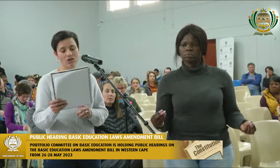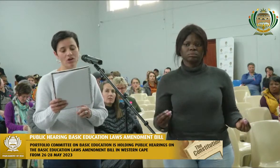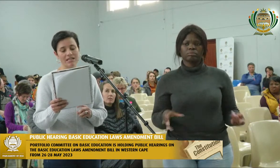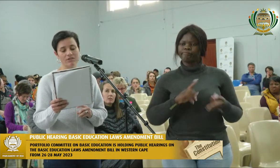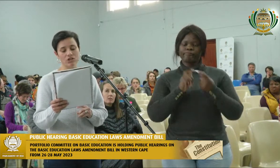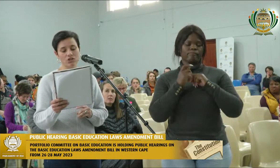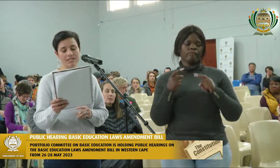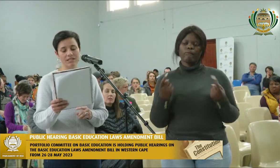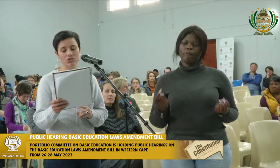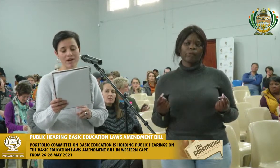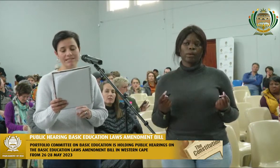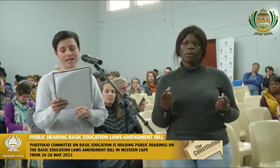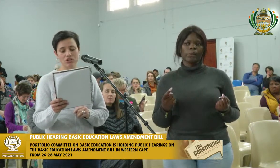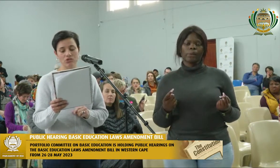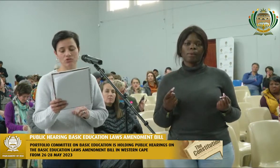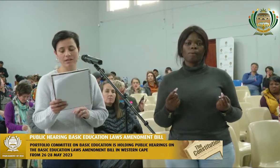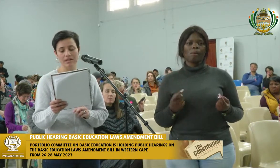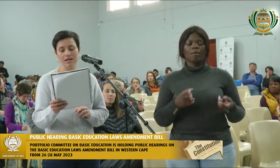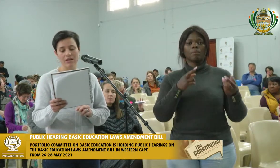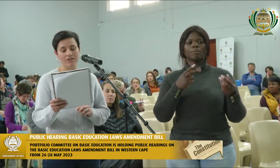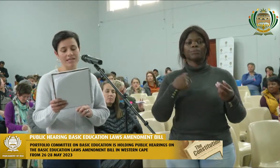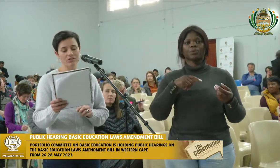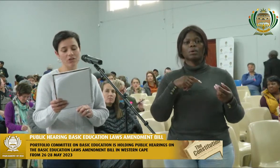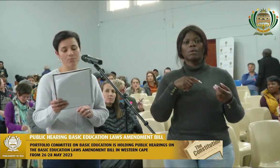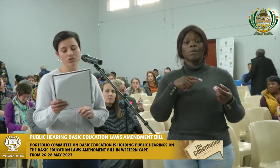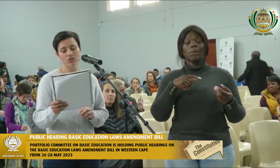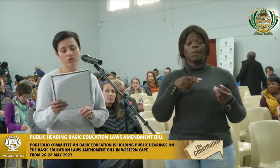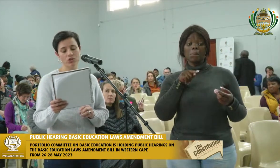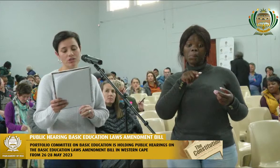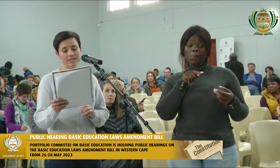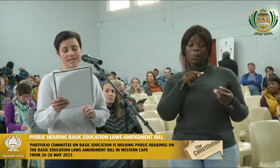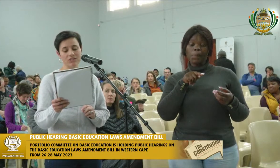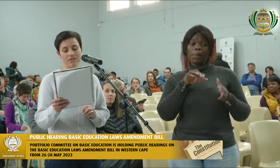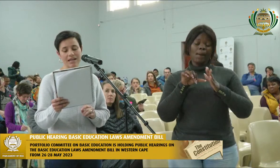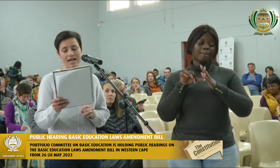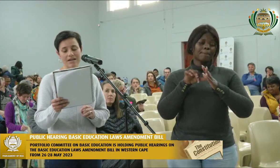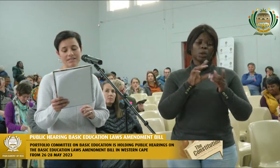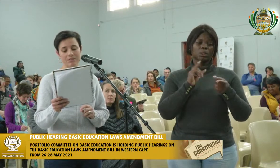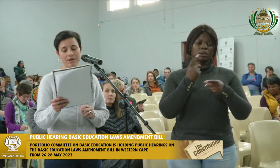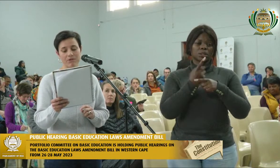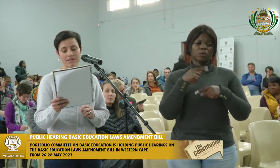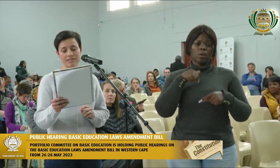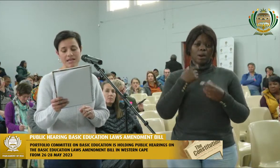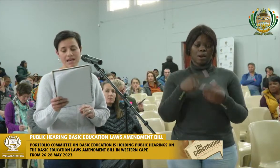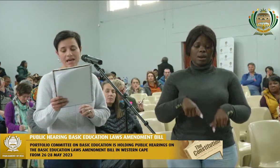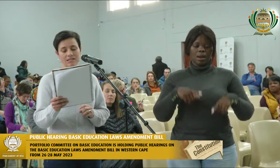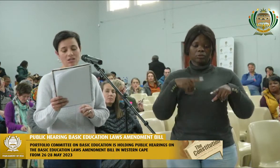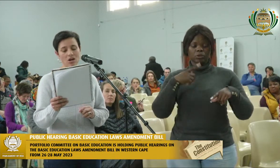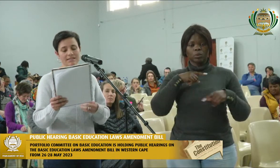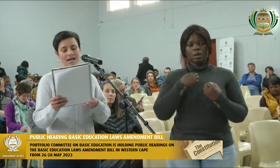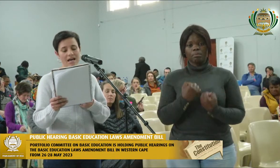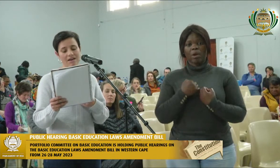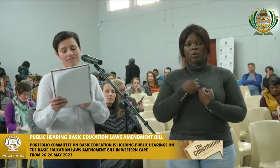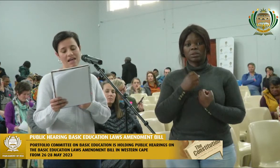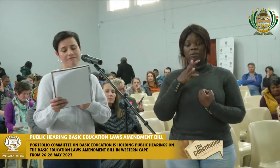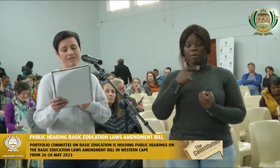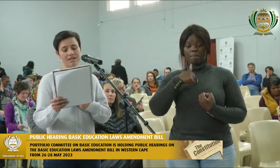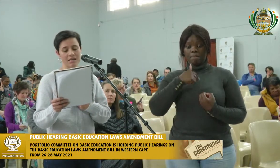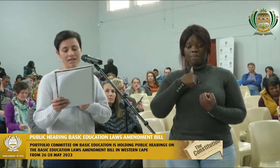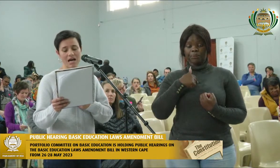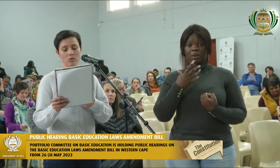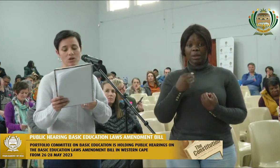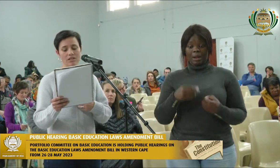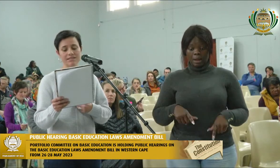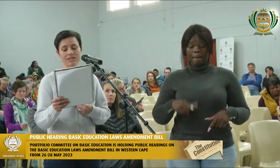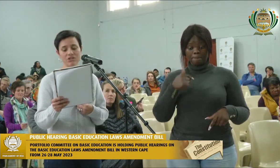we have done enough of our God-given duty to raise our children. These are the most crucial days of our lives as parents, and as long as I have life